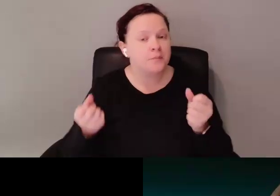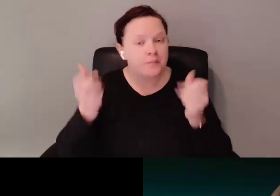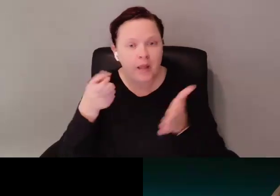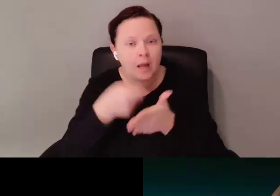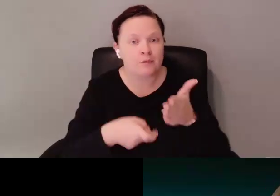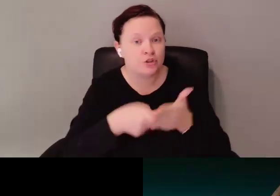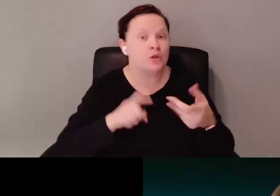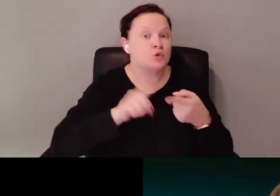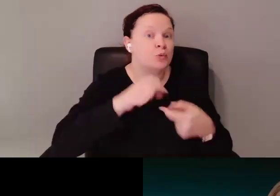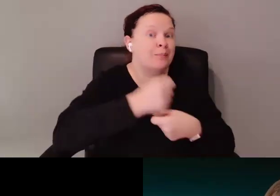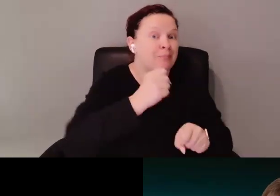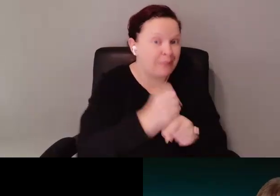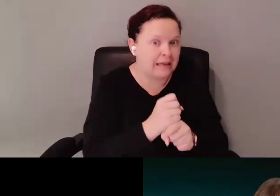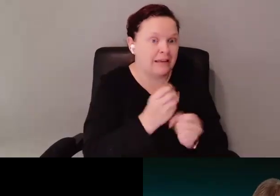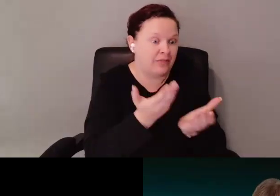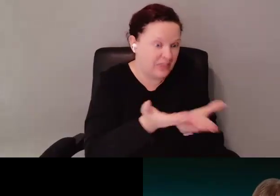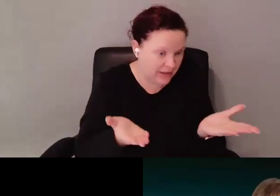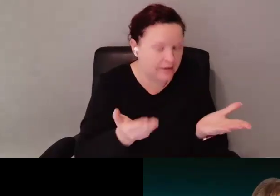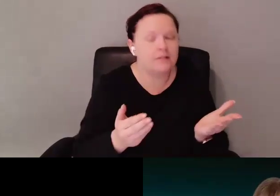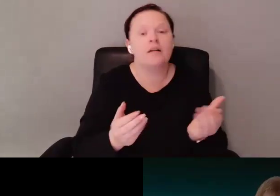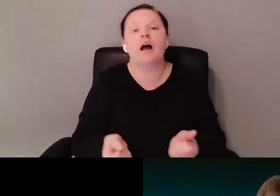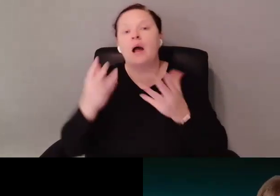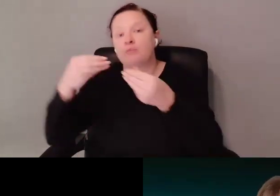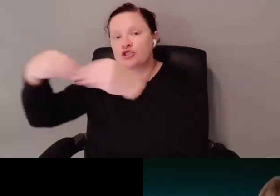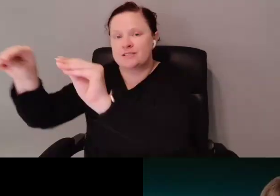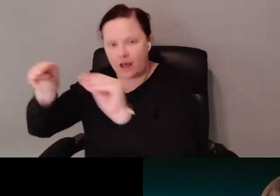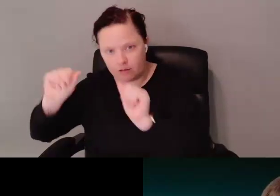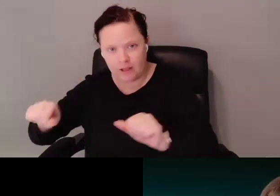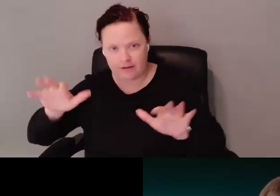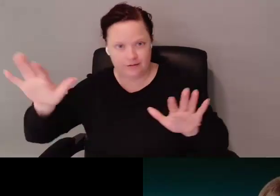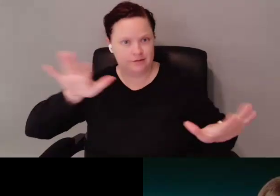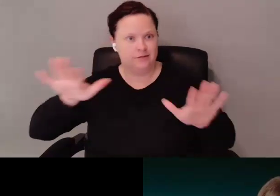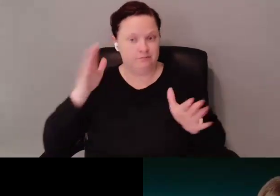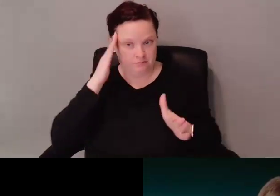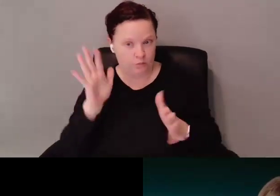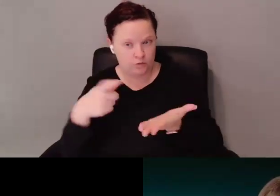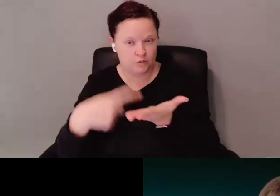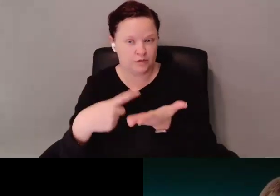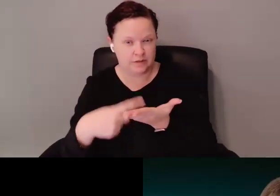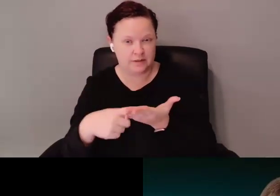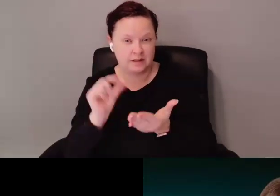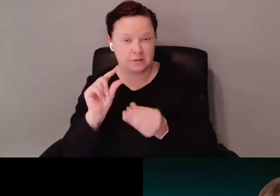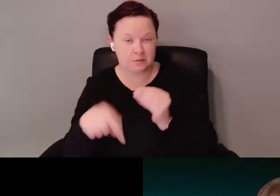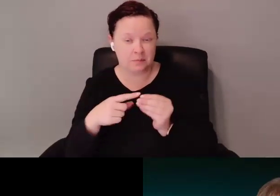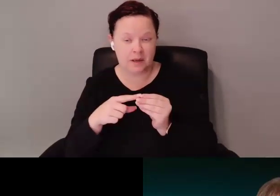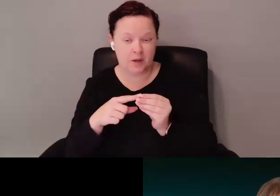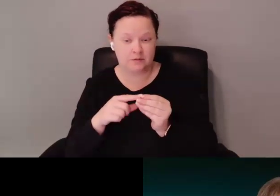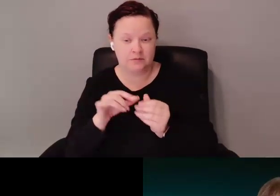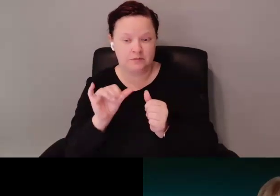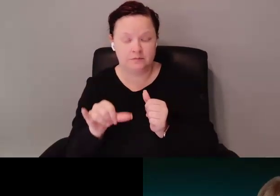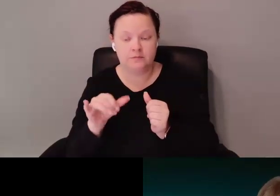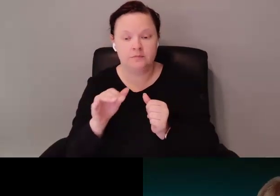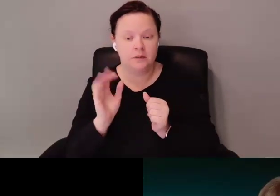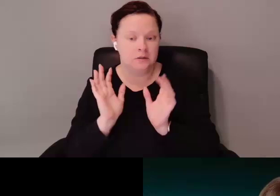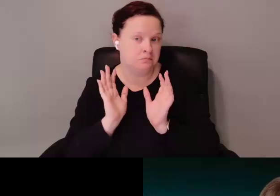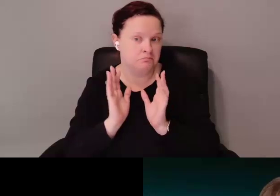you to make it versus how much you can Mhm. sell it for? So I don't know if you want to talk a little bit about that.